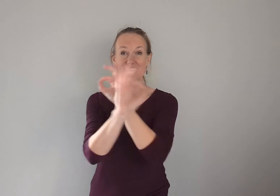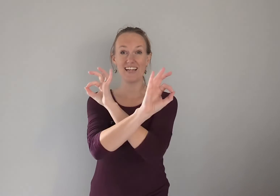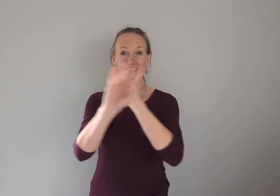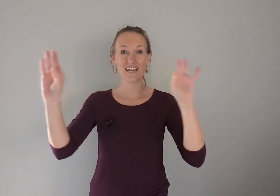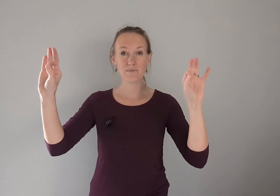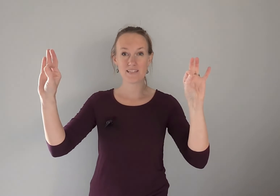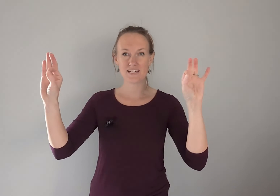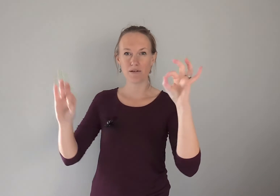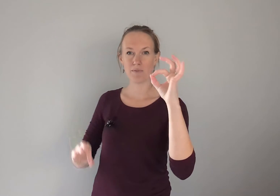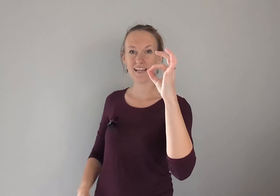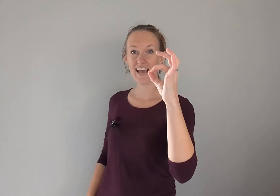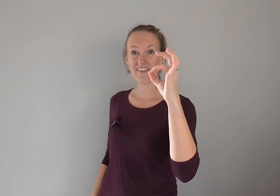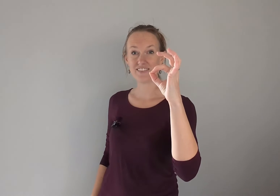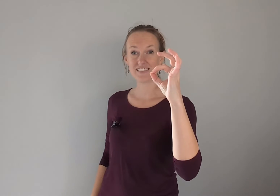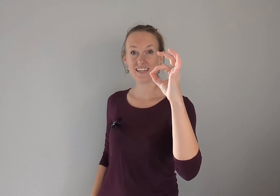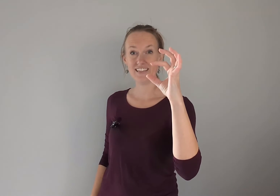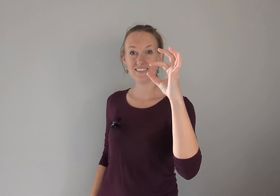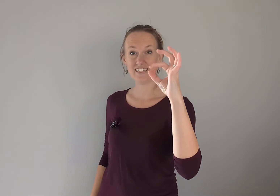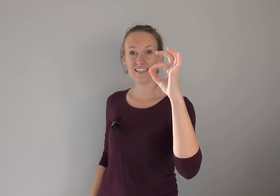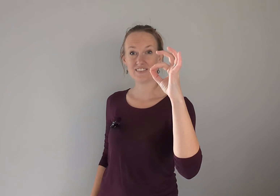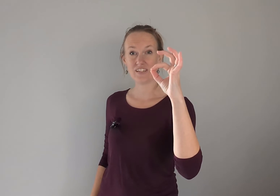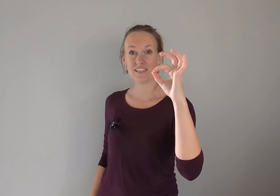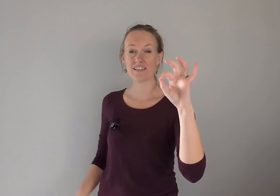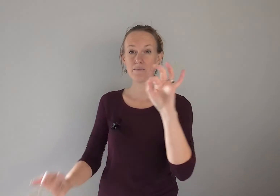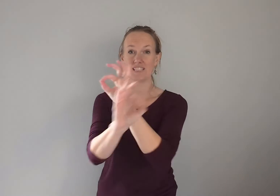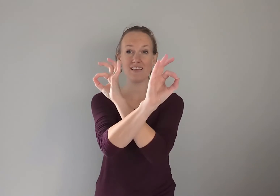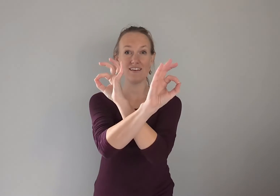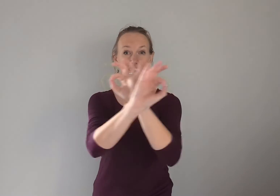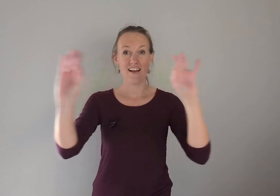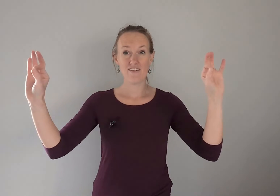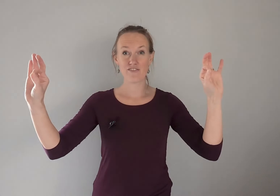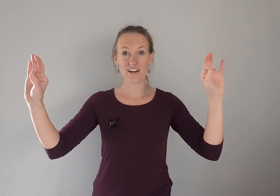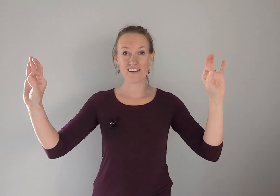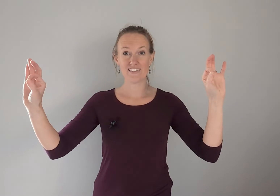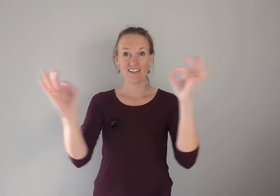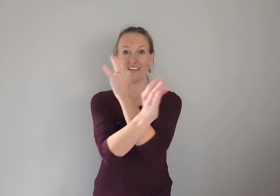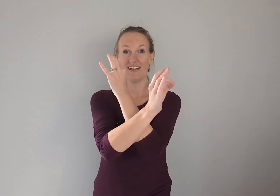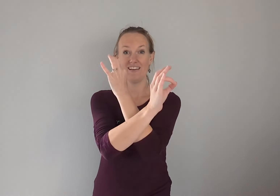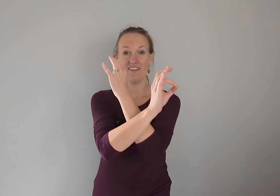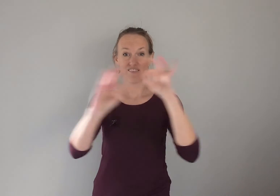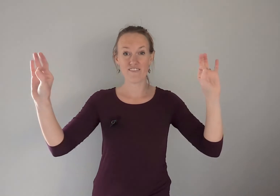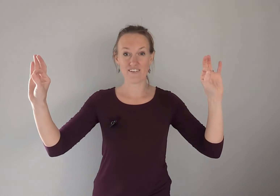kind of sign, but this time you're making F's, okay? So your index finger and your thumb are together, free, okay?